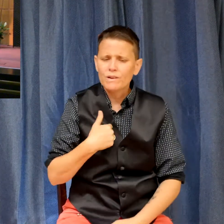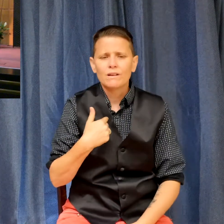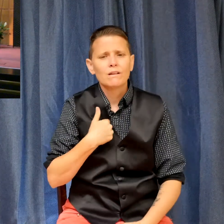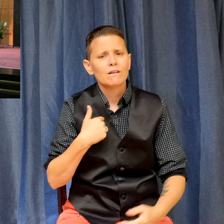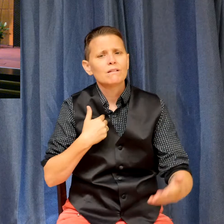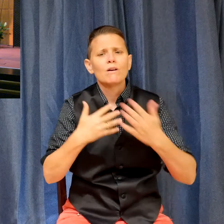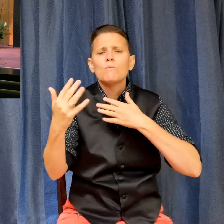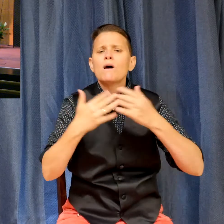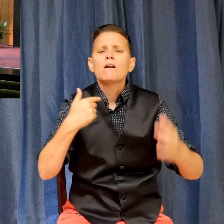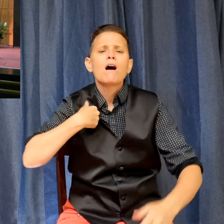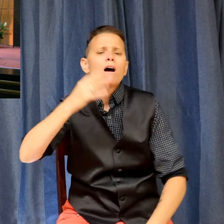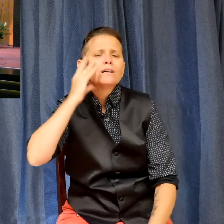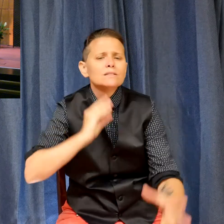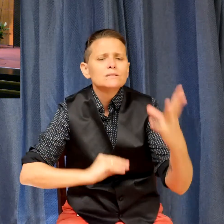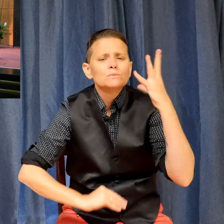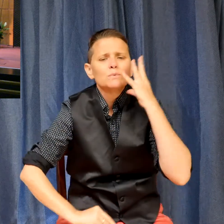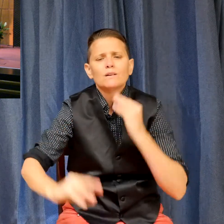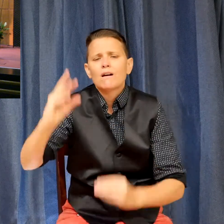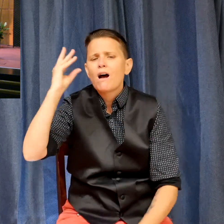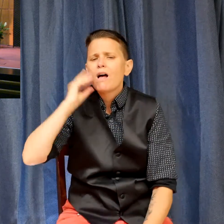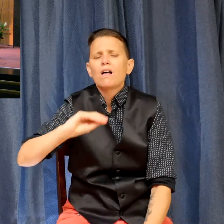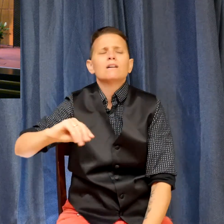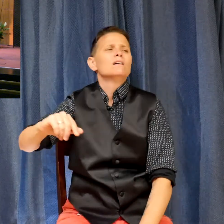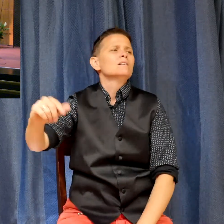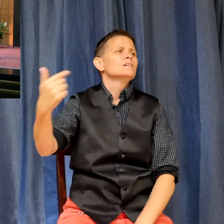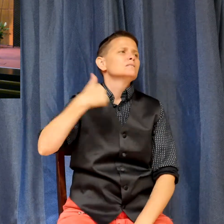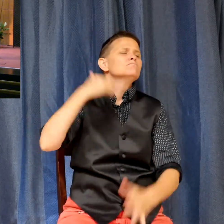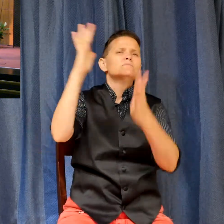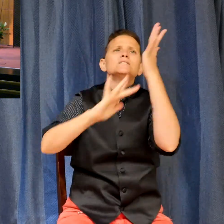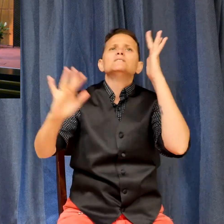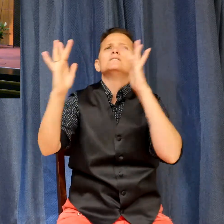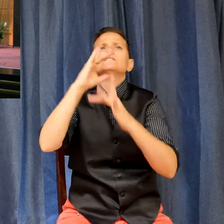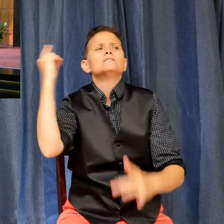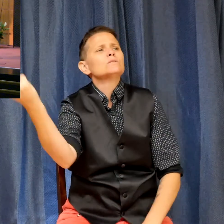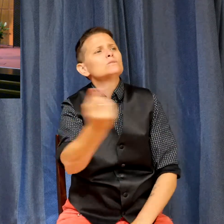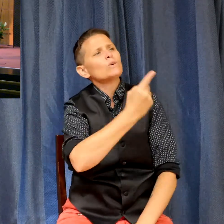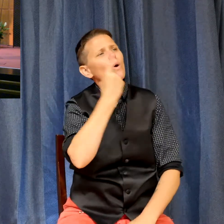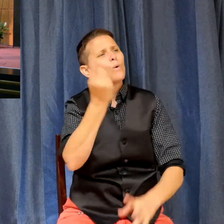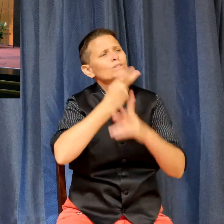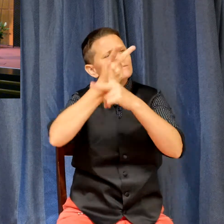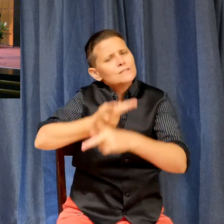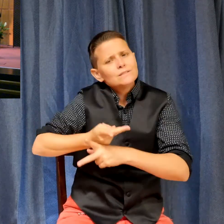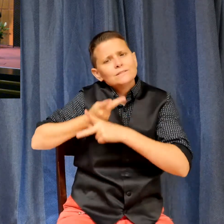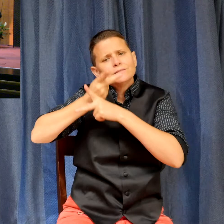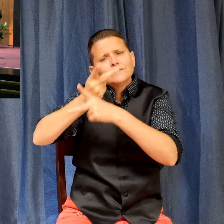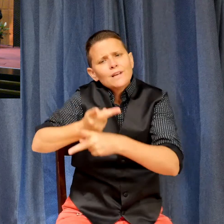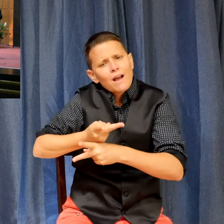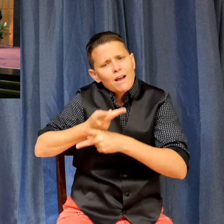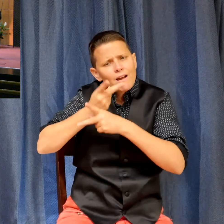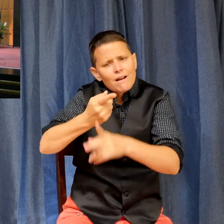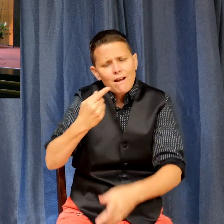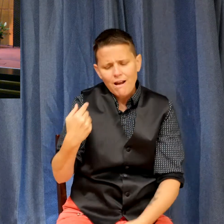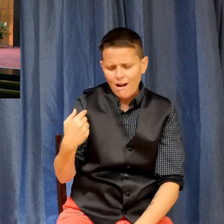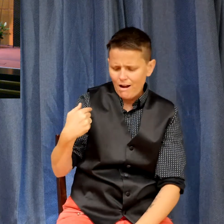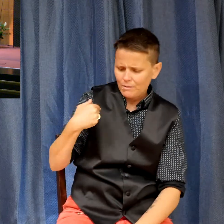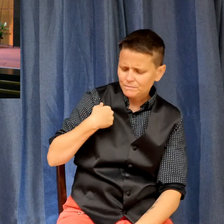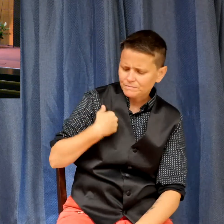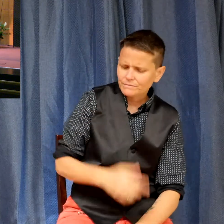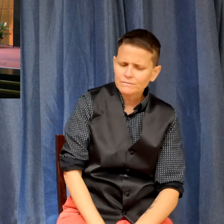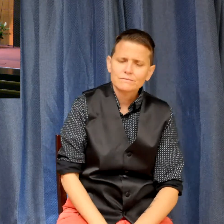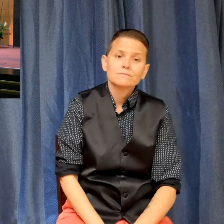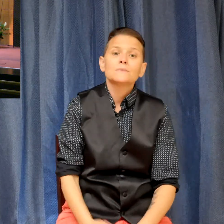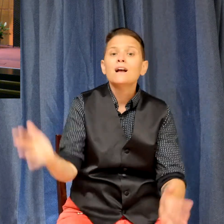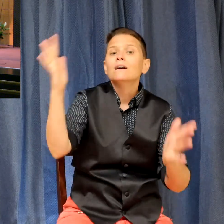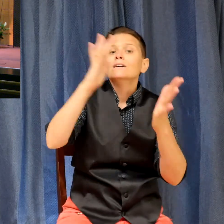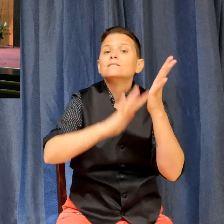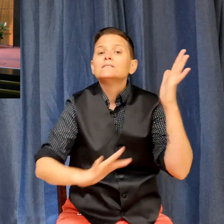Gee, you keep on looking out for me. What does the Lord keep on doing for you? Huh? You